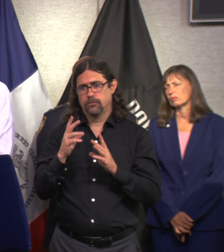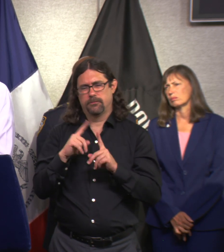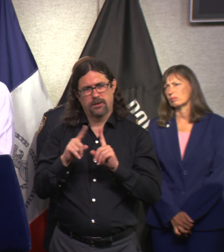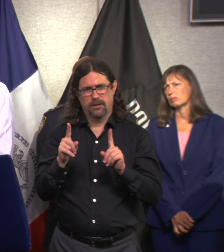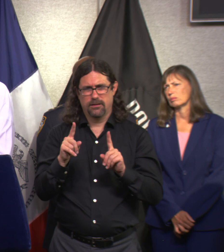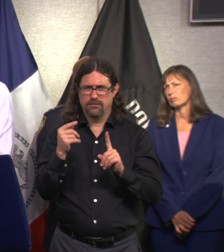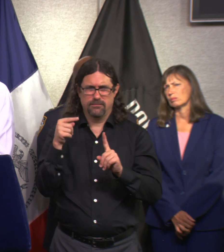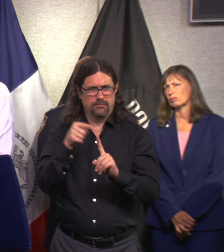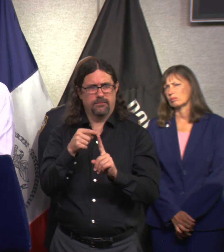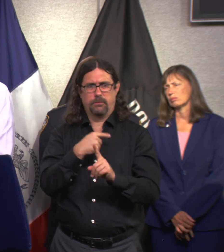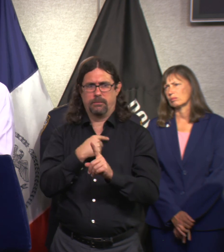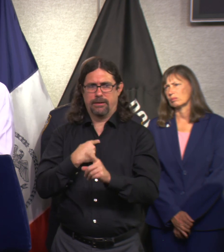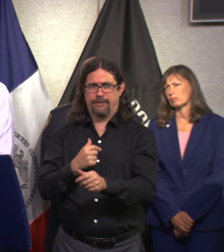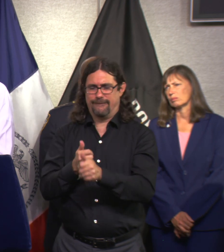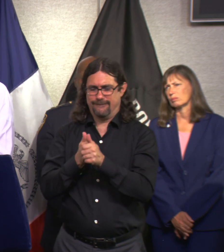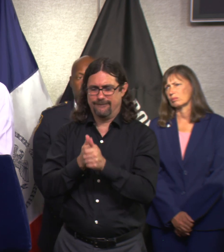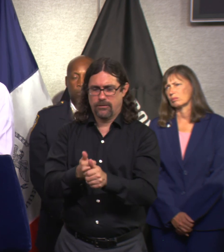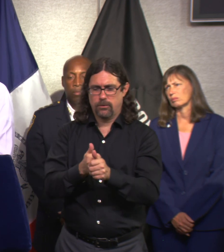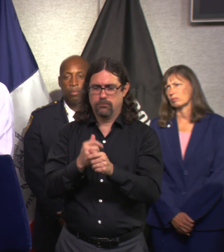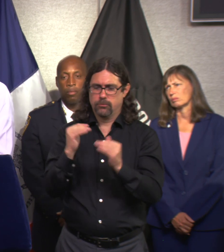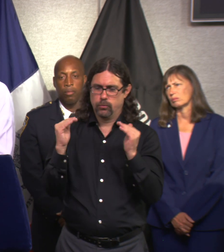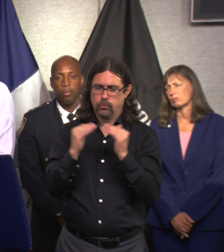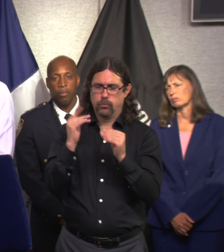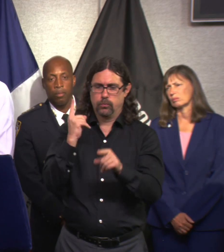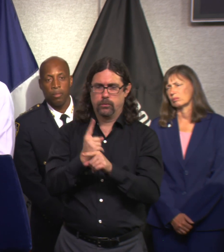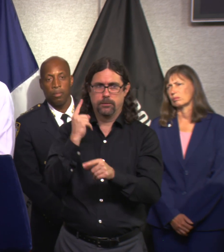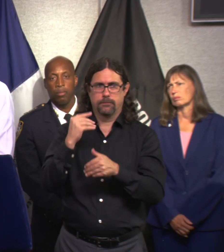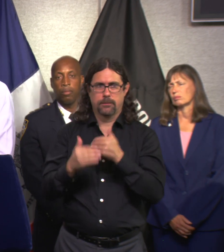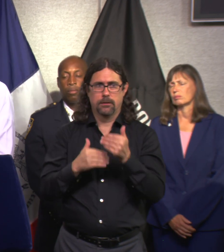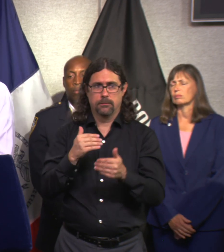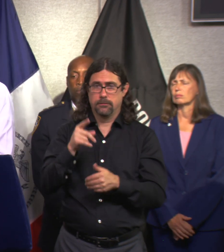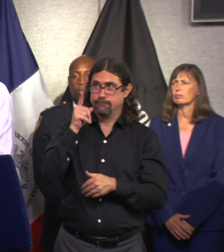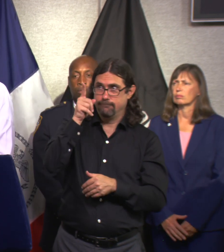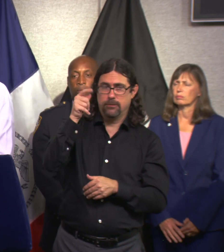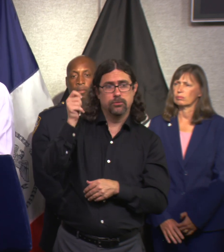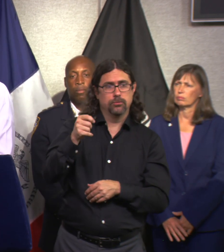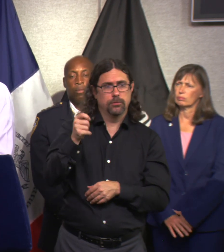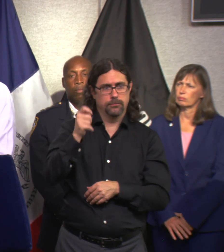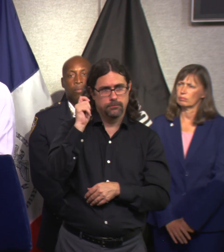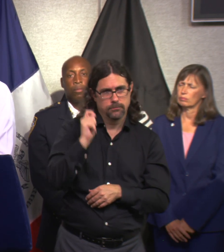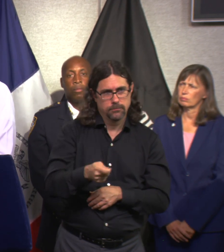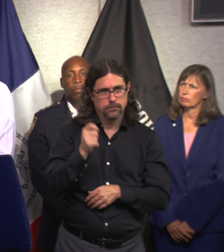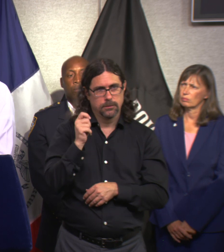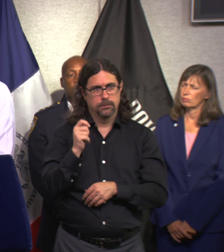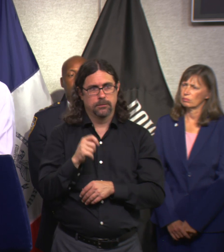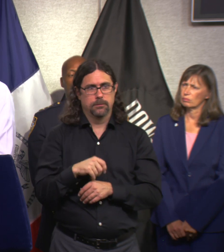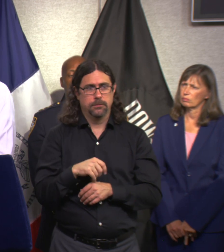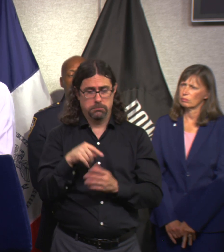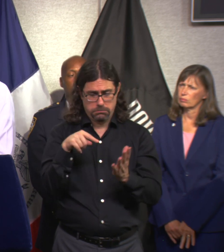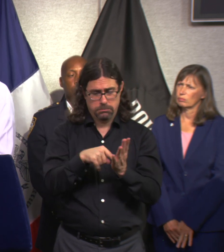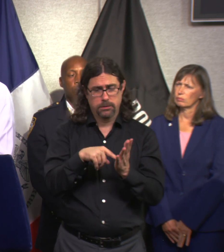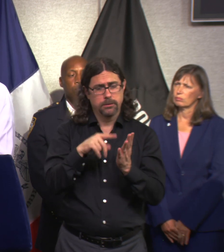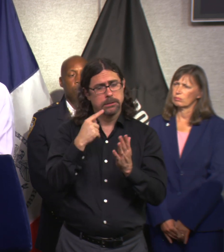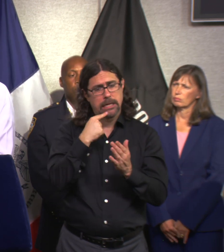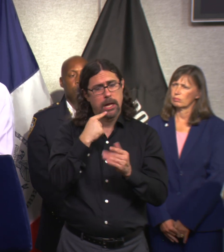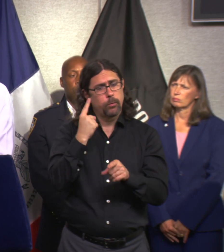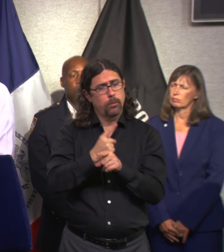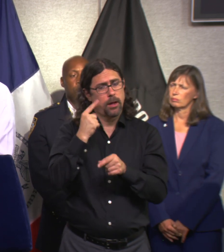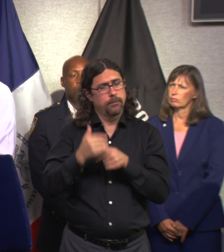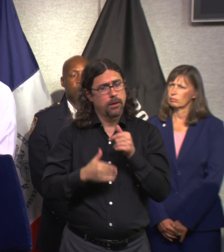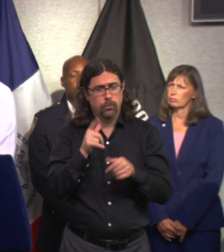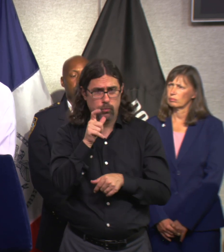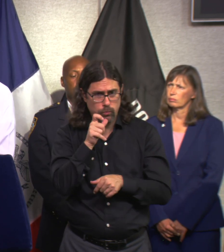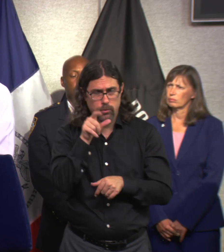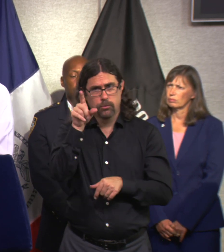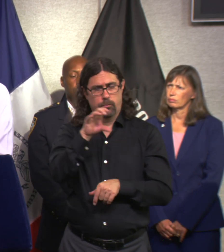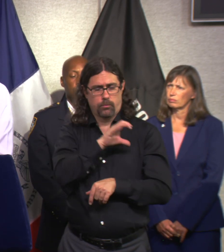a recommendation to the police commissioner. The police commissioner makes a decision. But I think it's very understandable people asking the questions. And again, I respect